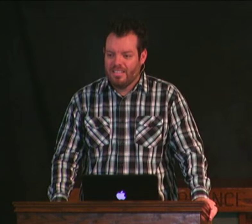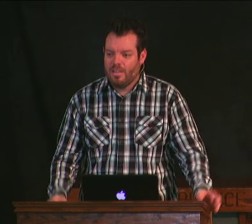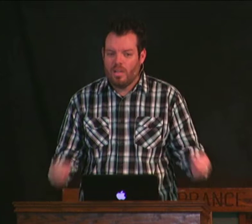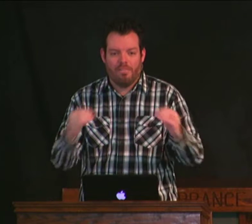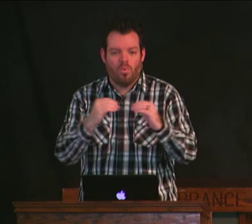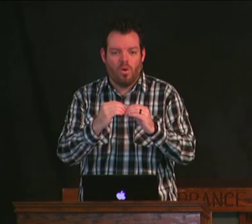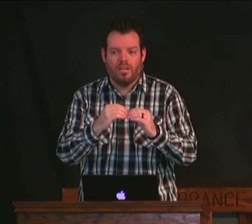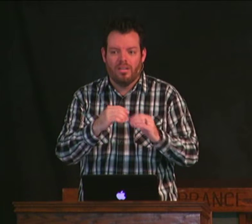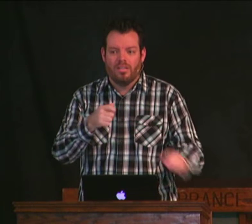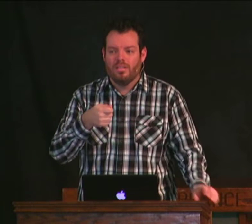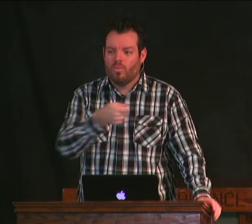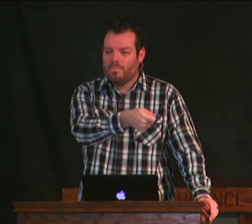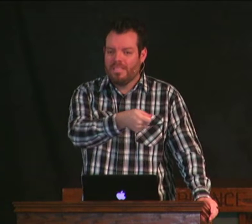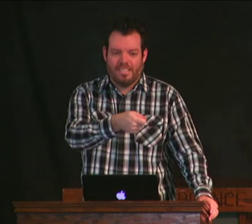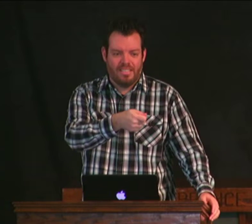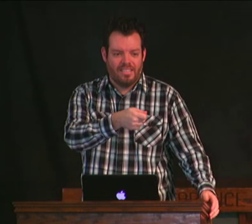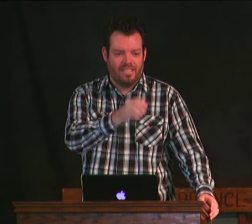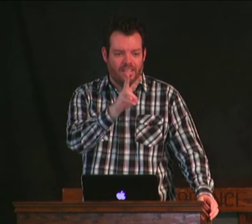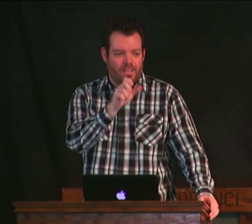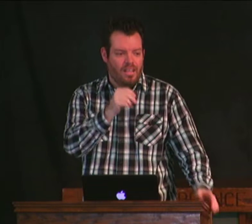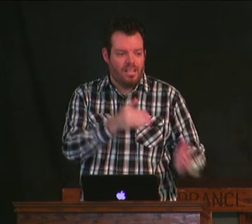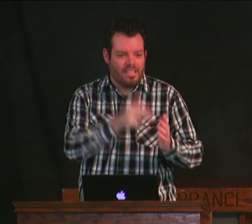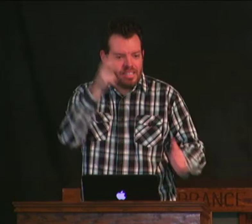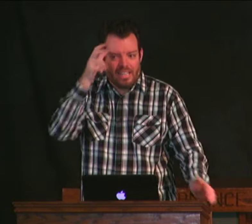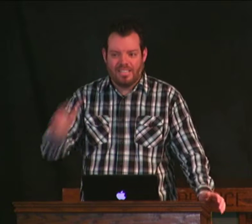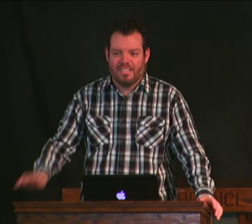And we have more weapons against Satan.